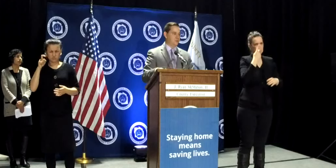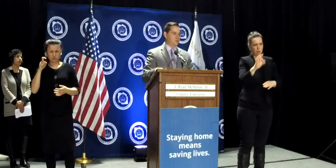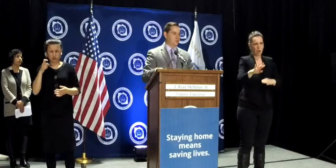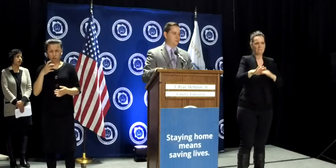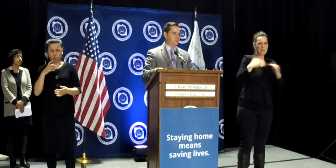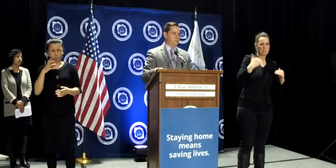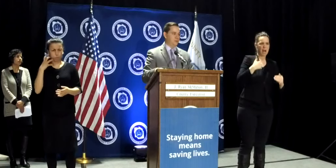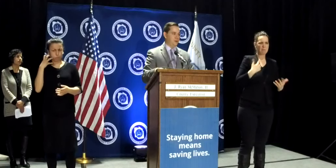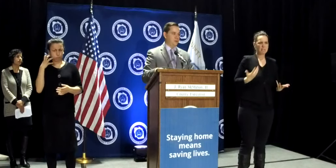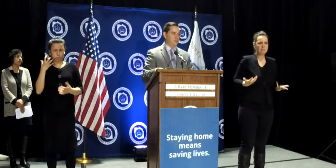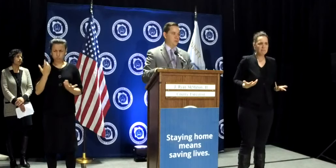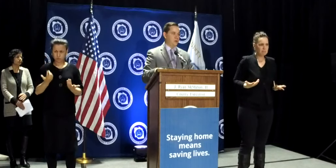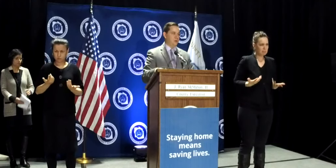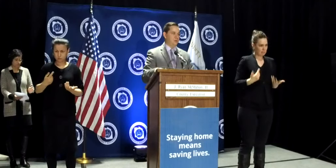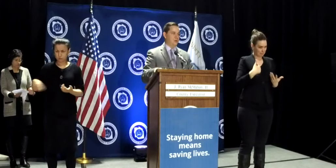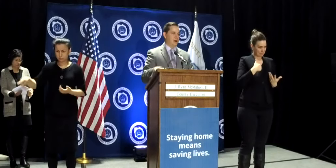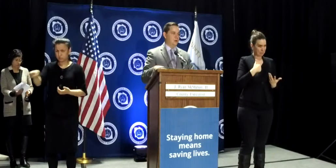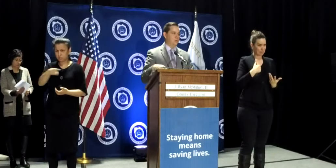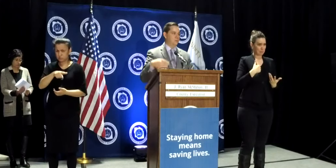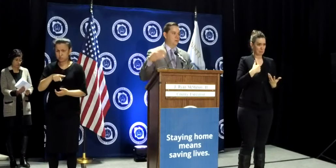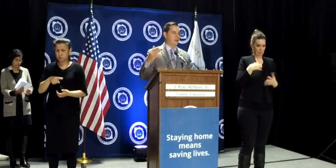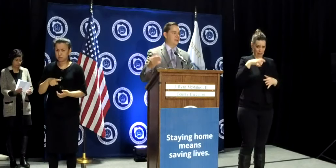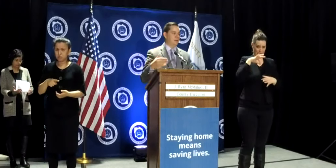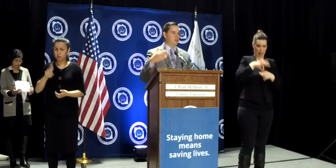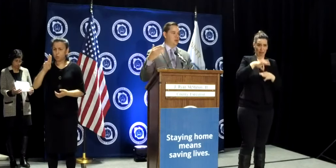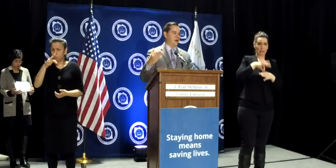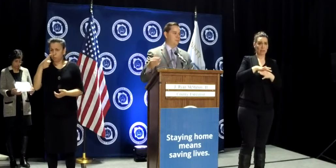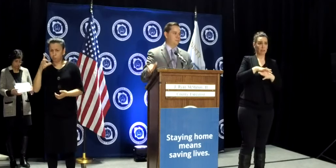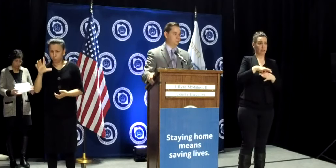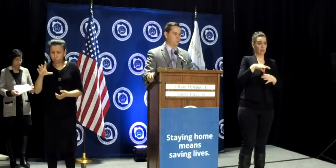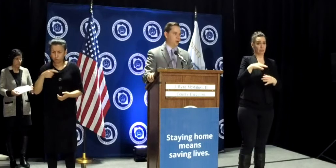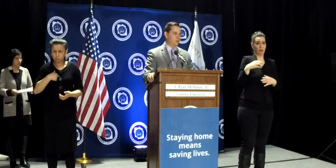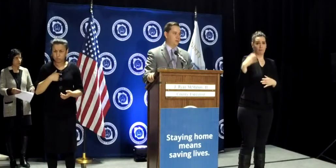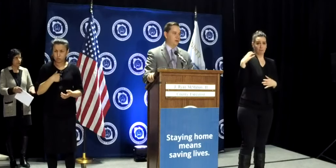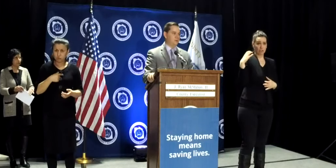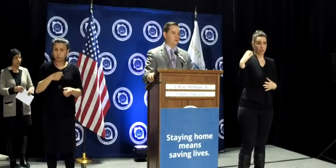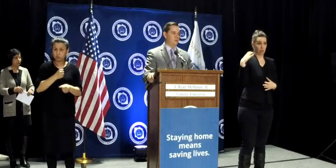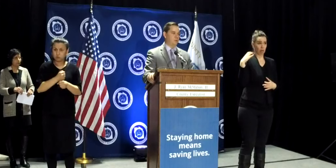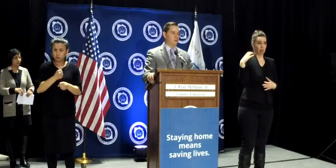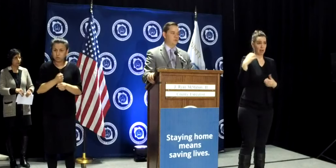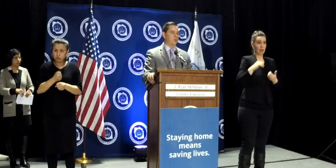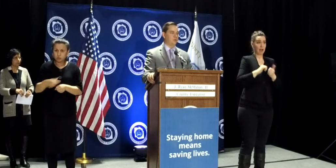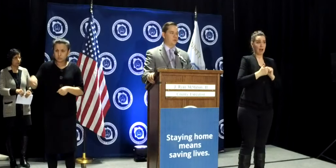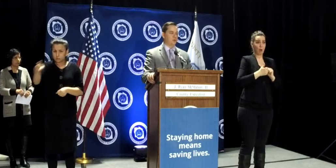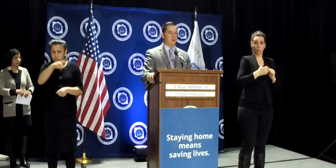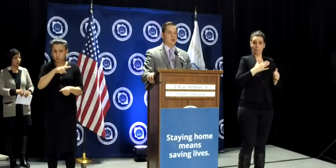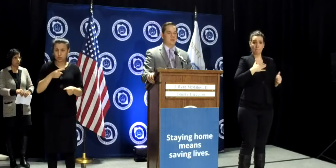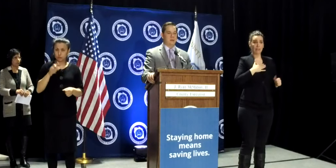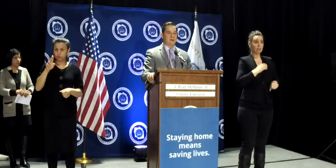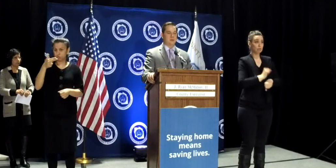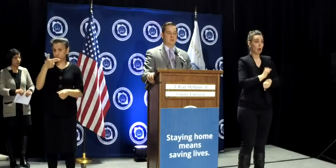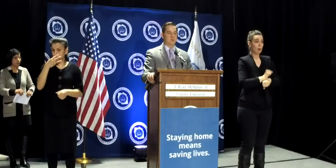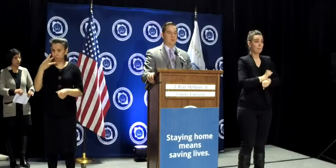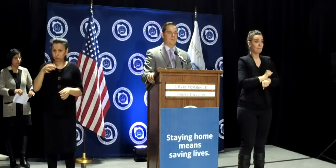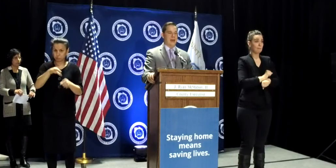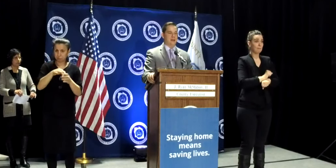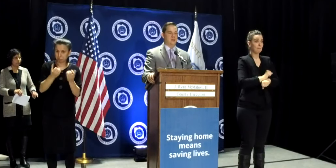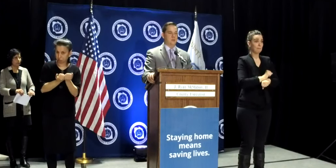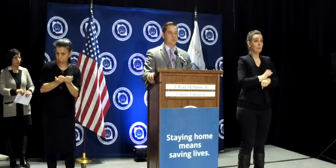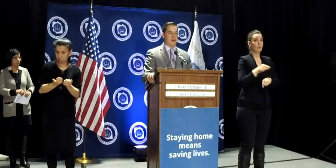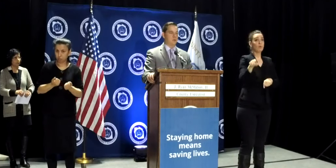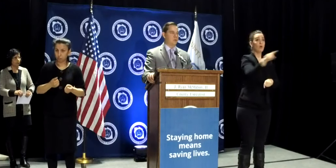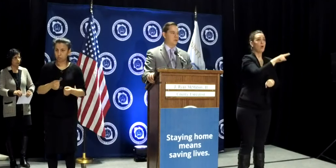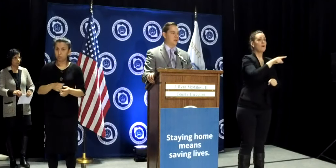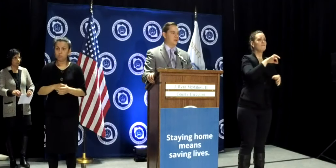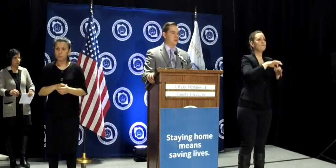elected official. We all know how I get my job, right? The voters vote for you. Making people mad at